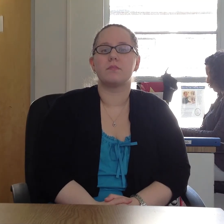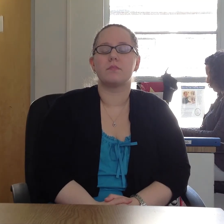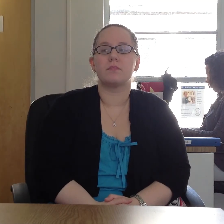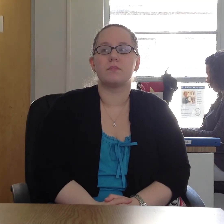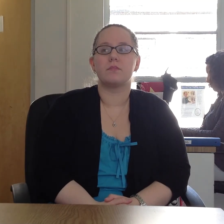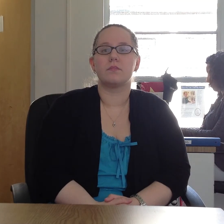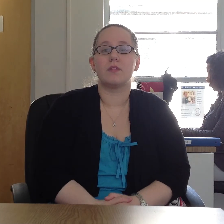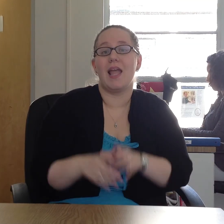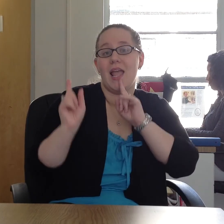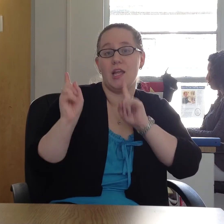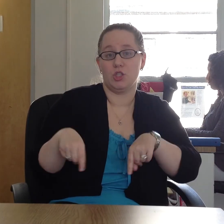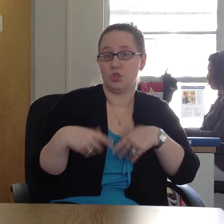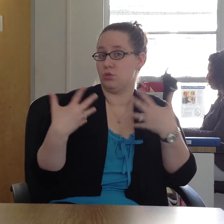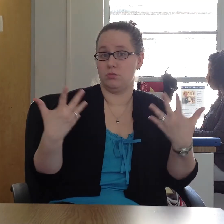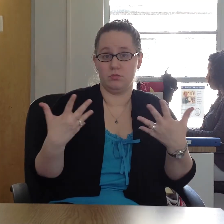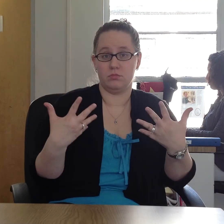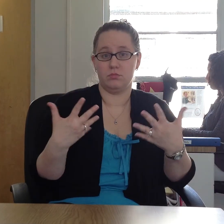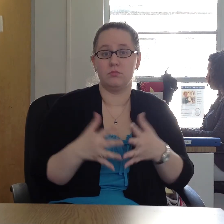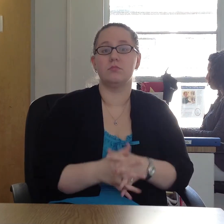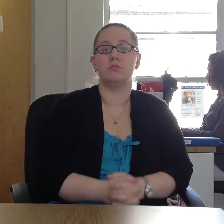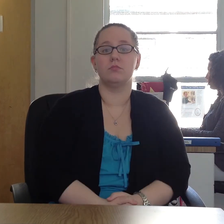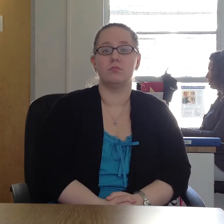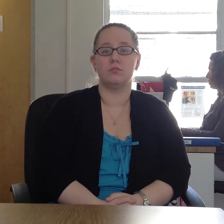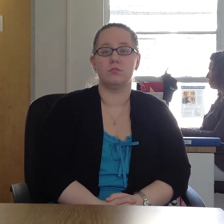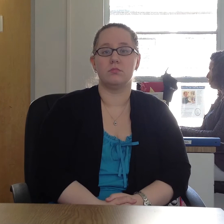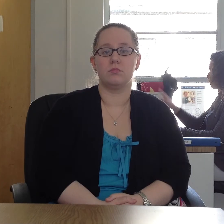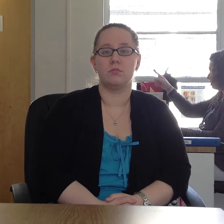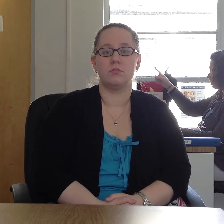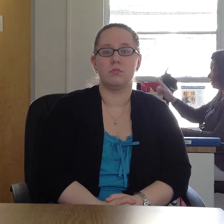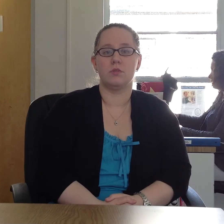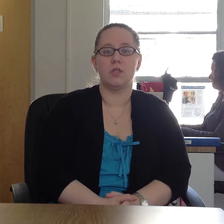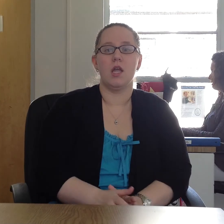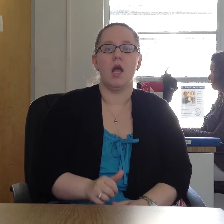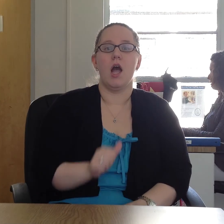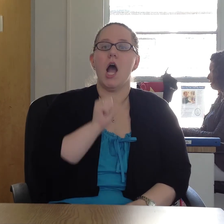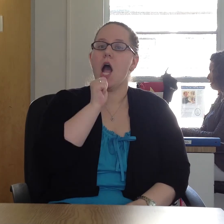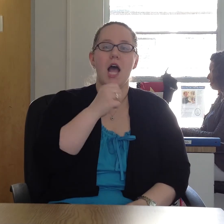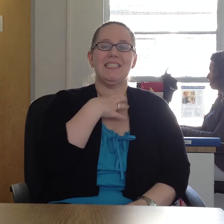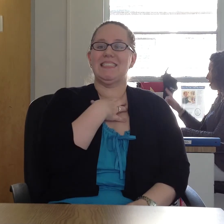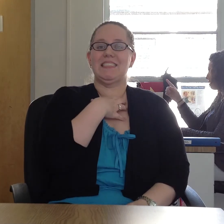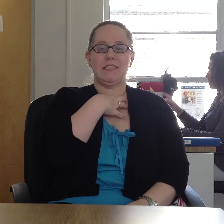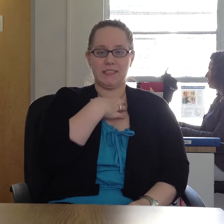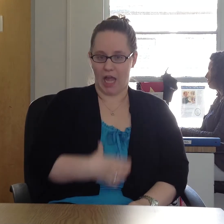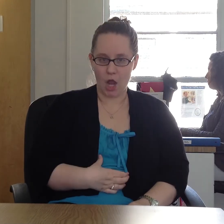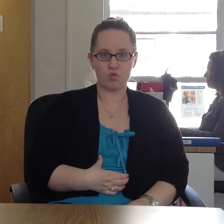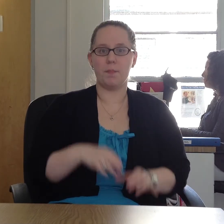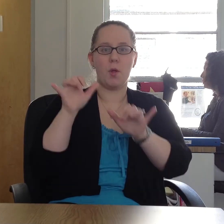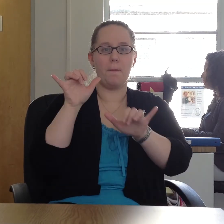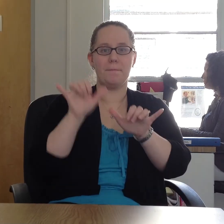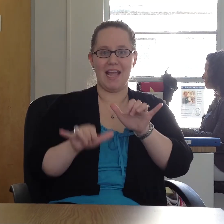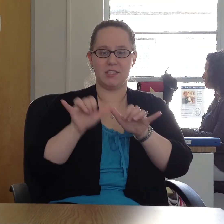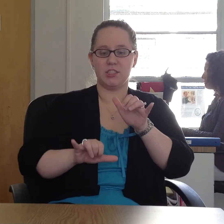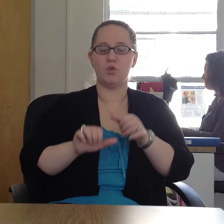The answer? No, Devin? Undesirable bacteria. She's out there. Out there in the